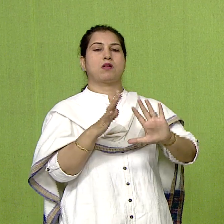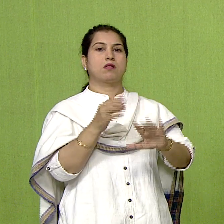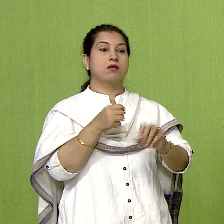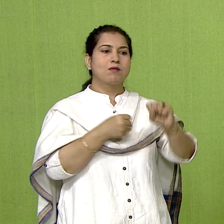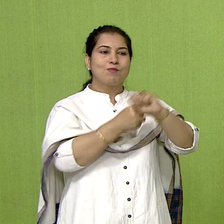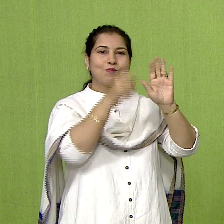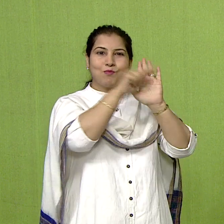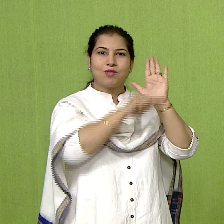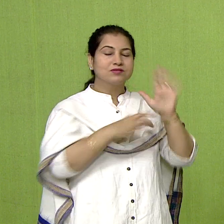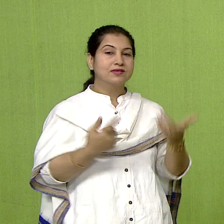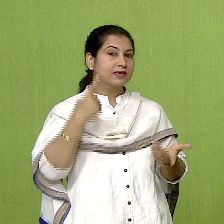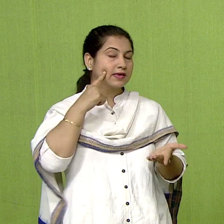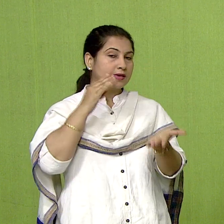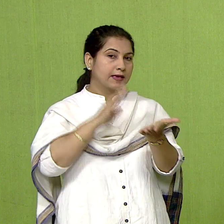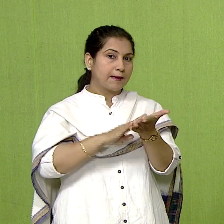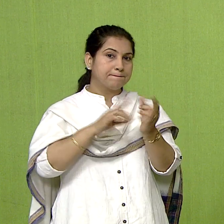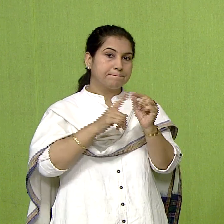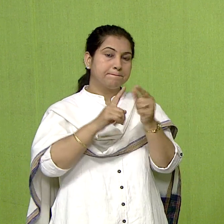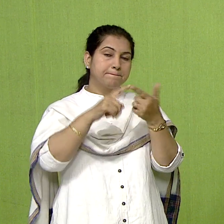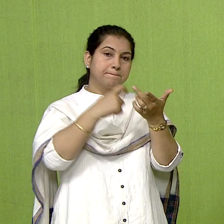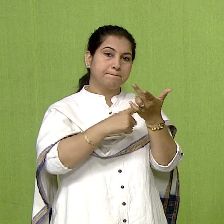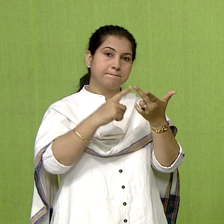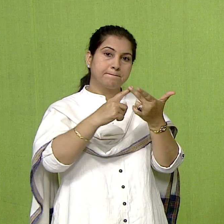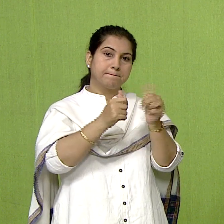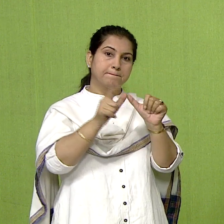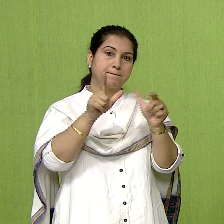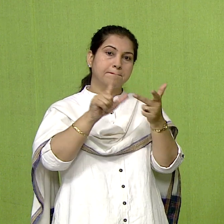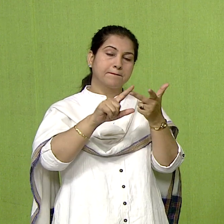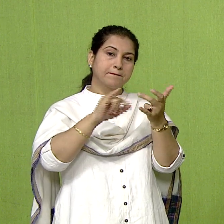and British control over India.